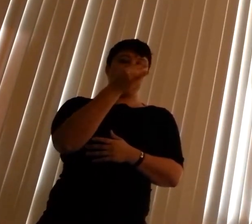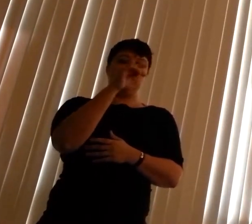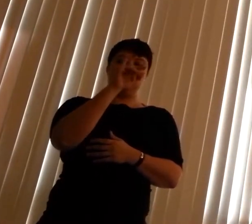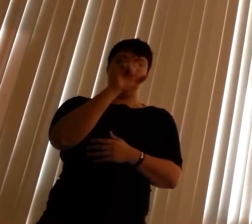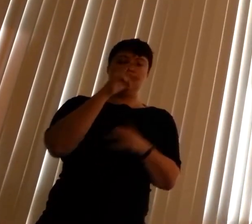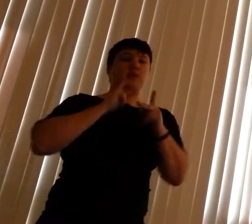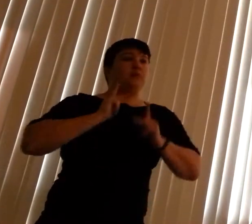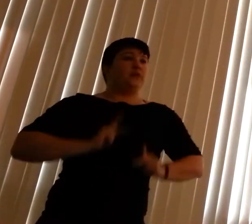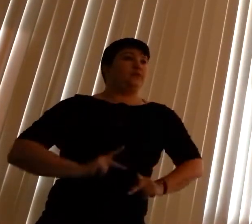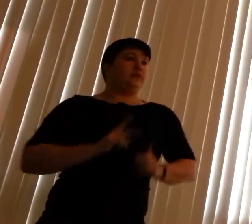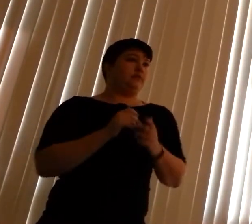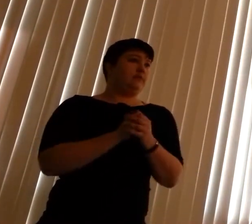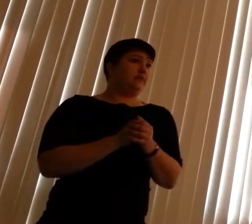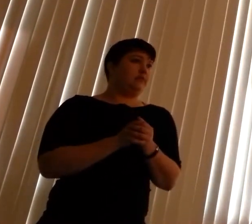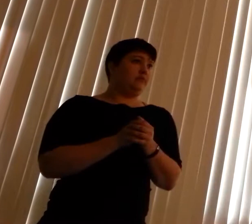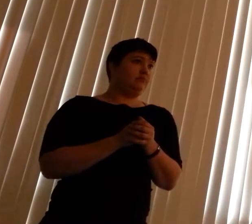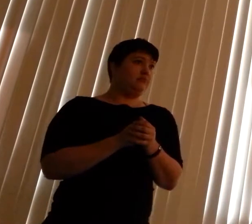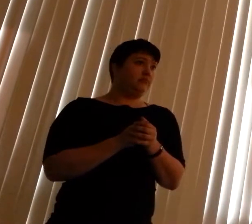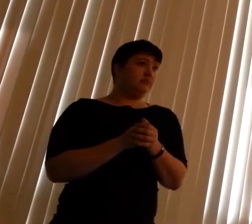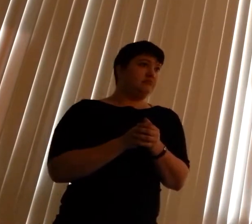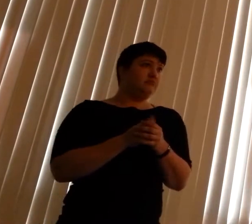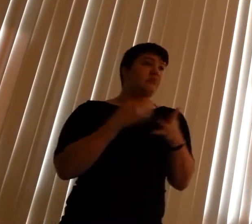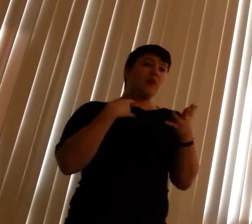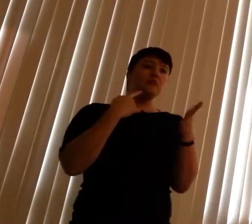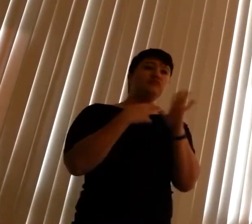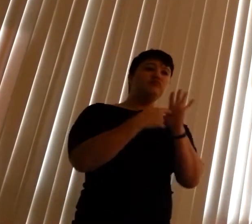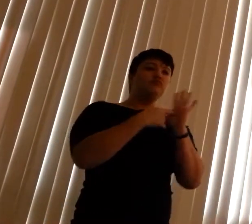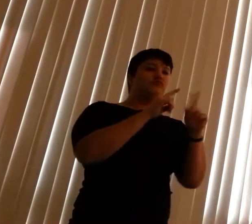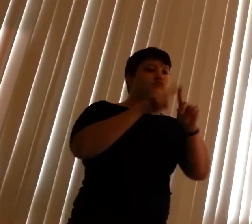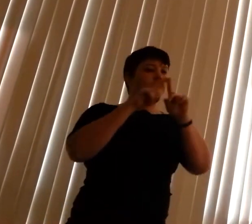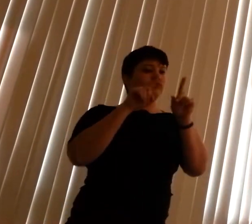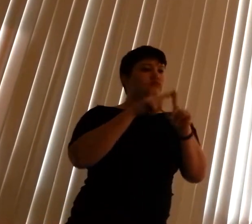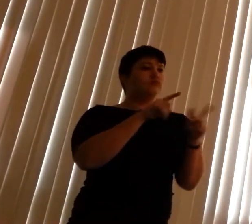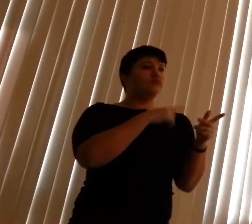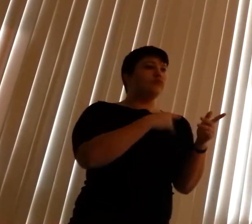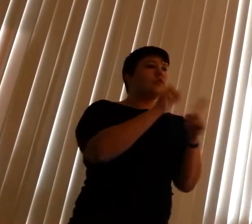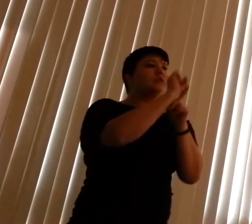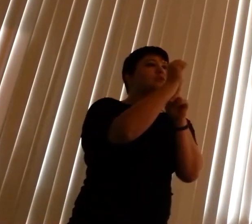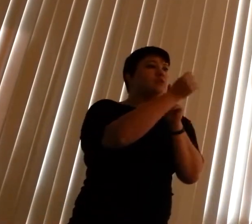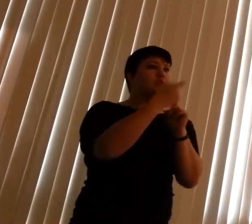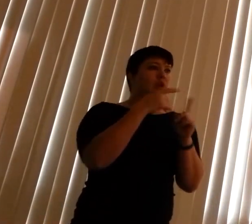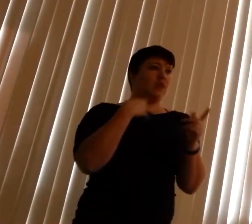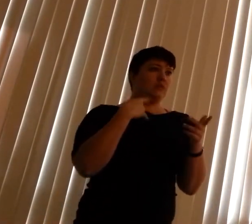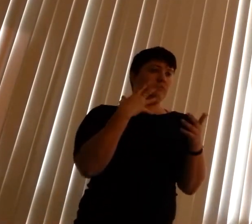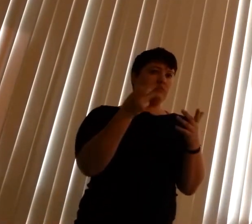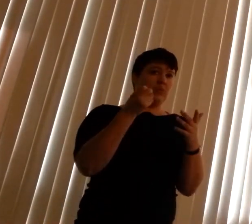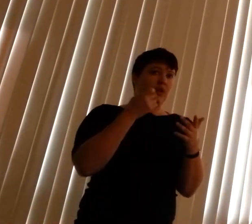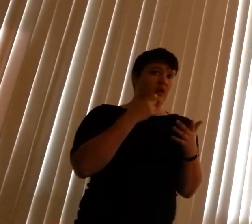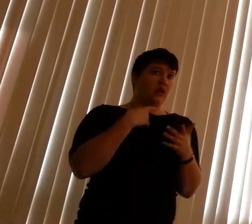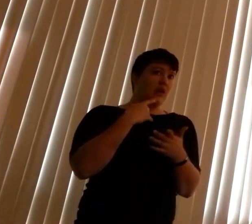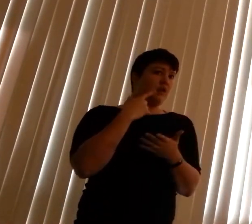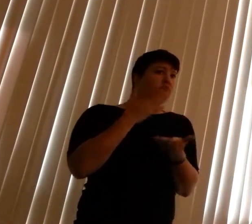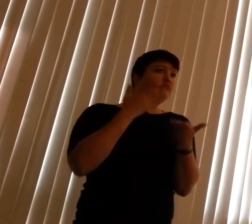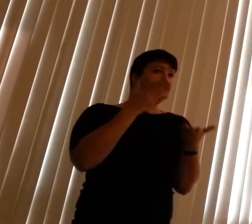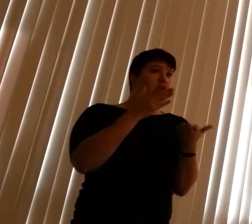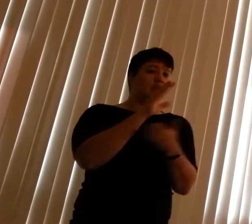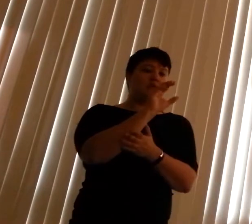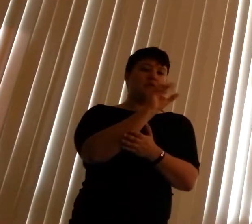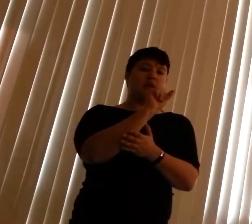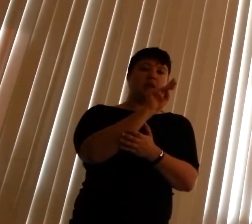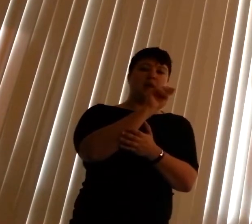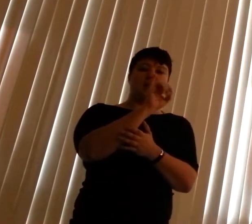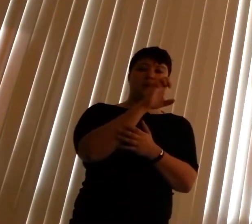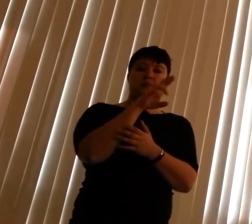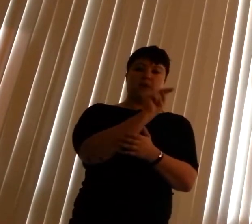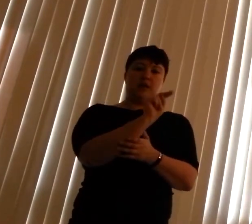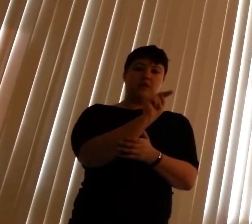I'll apply this account to our cases. I'll consider a Camian objection or reply, sort of objection